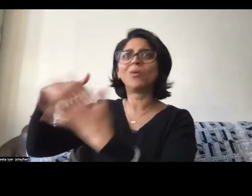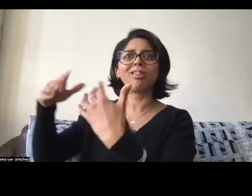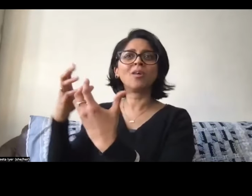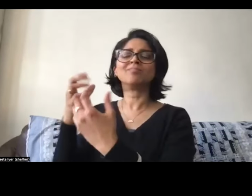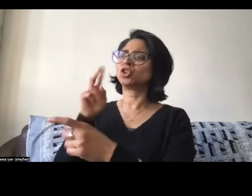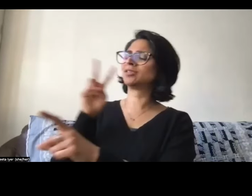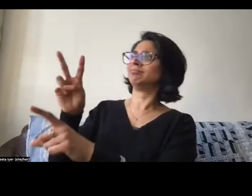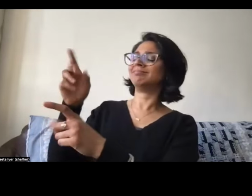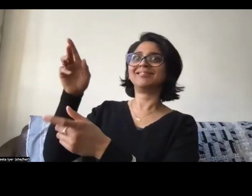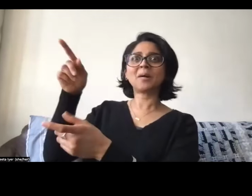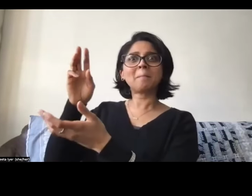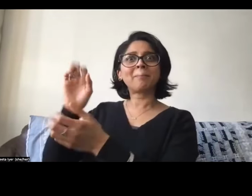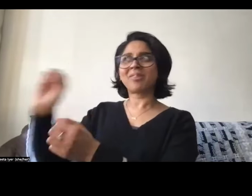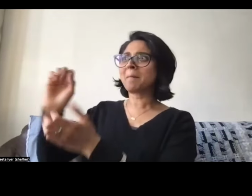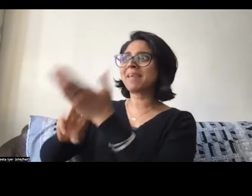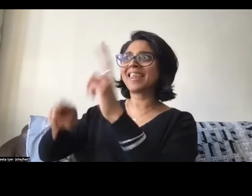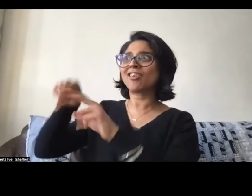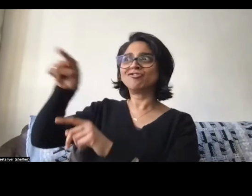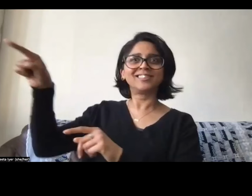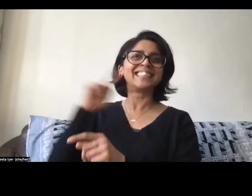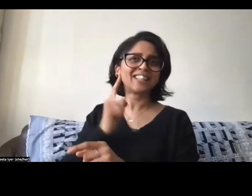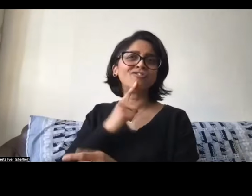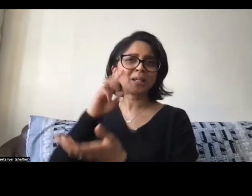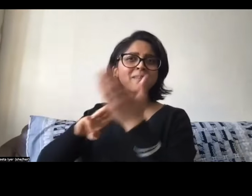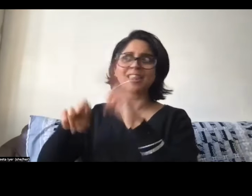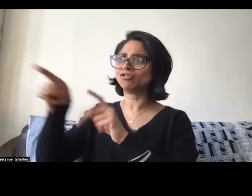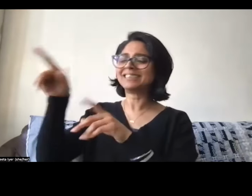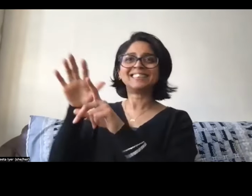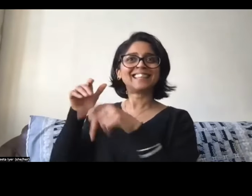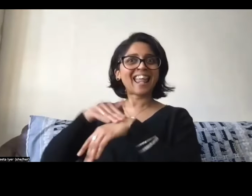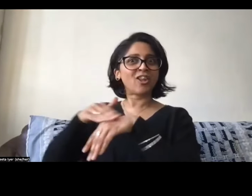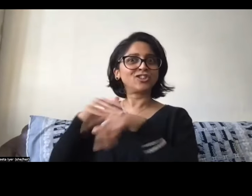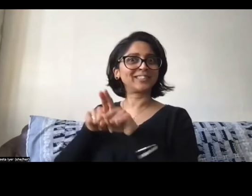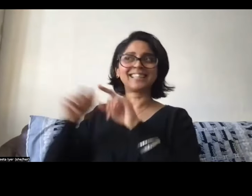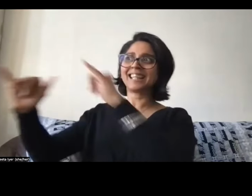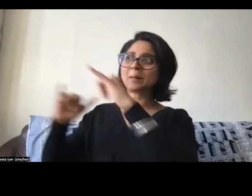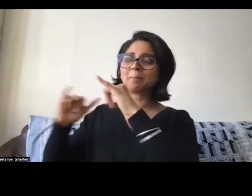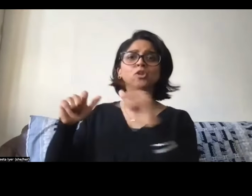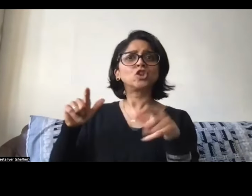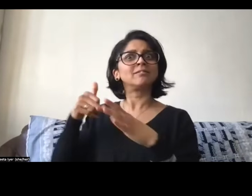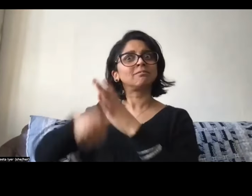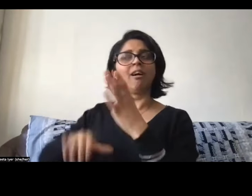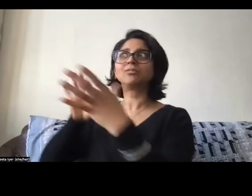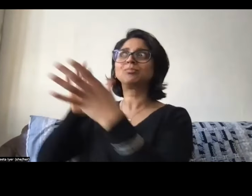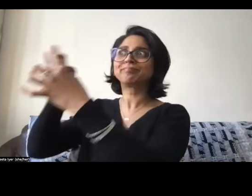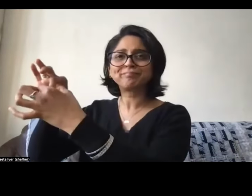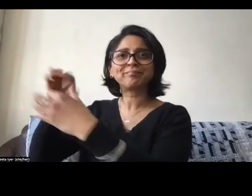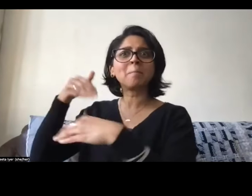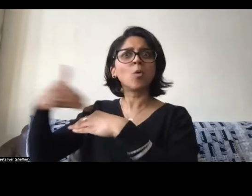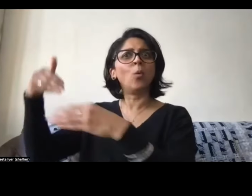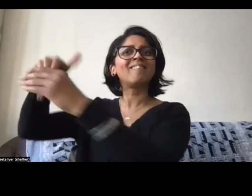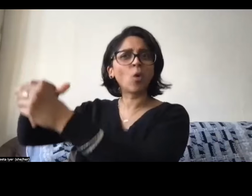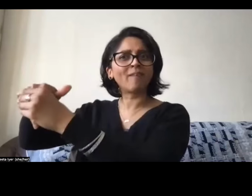But when her children were in school, she was able then to engage with the parents of the children. And although they were